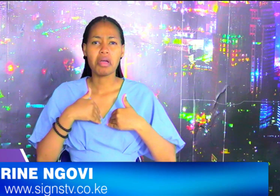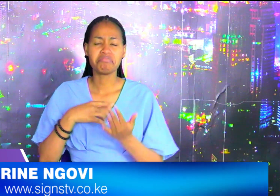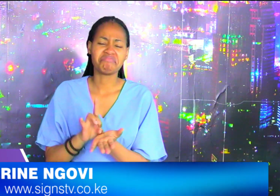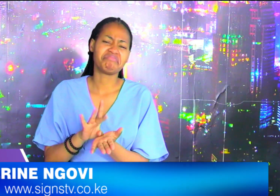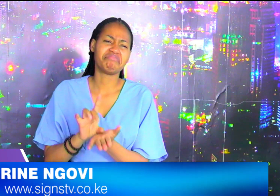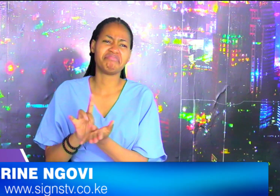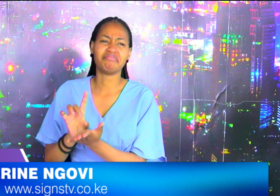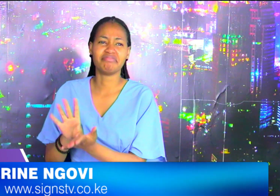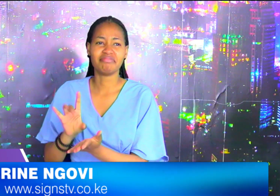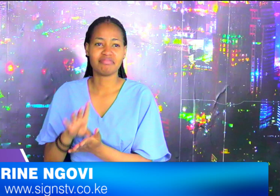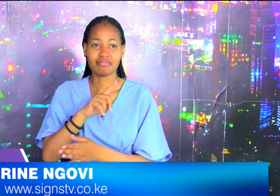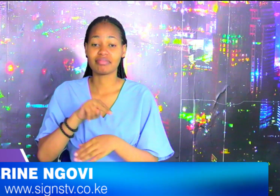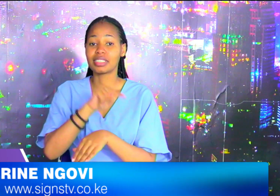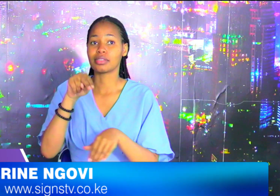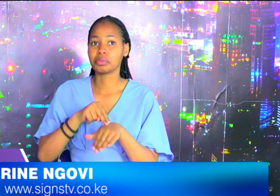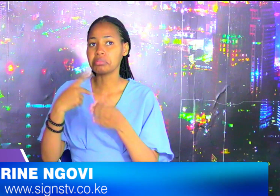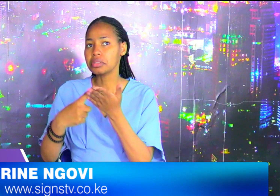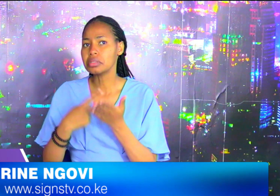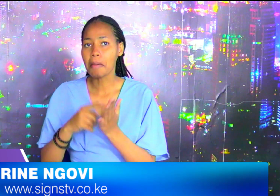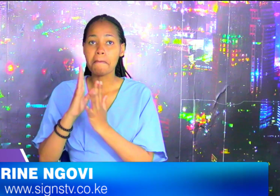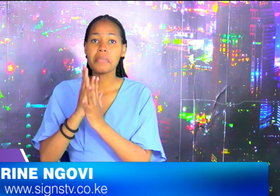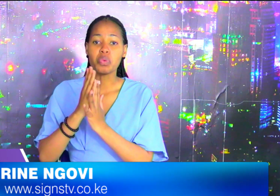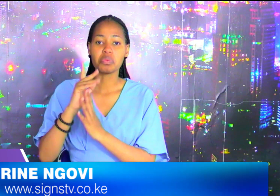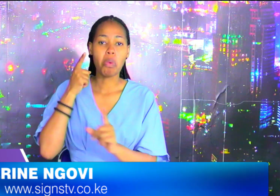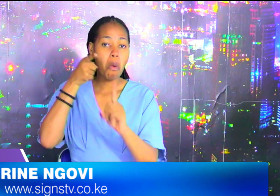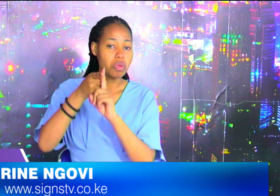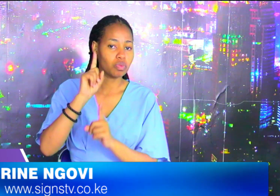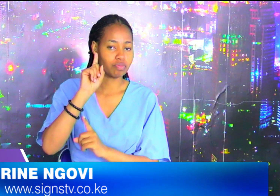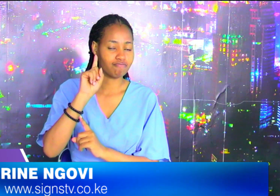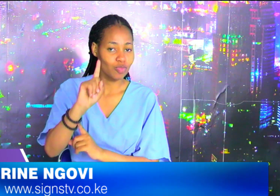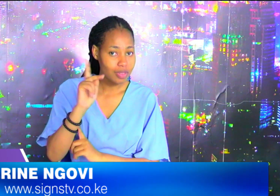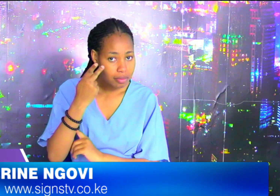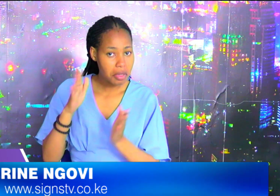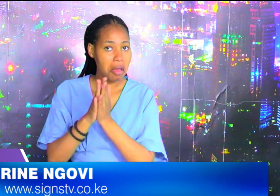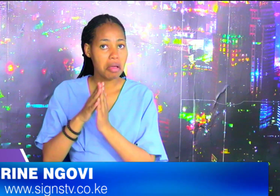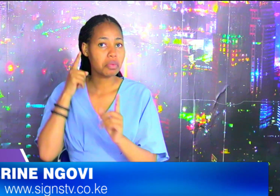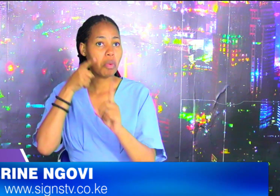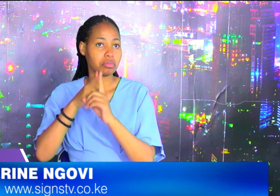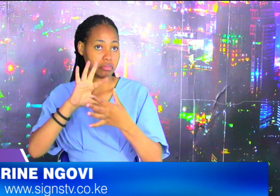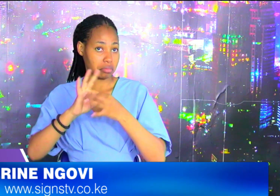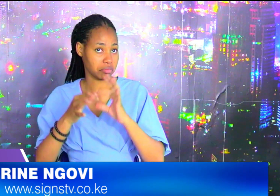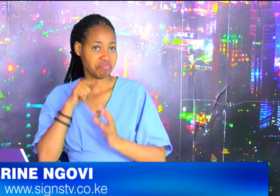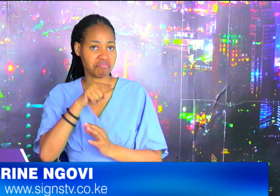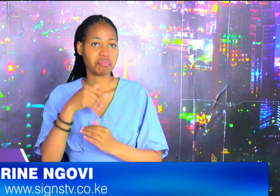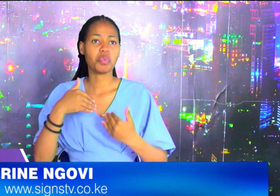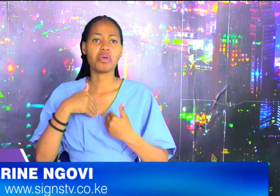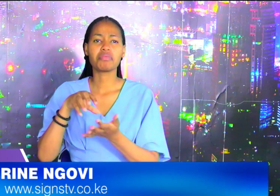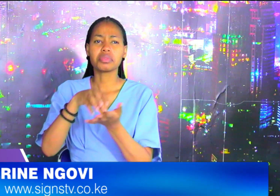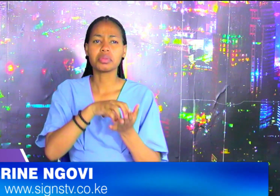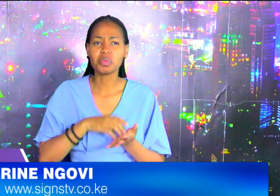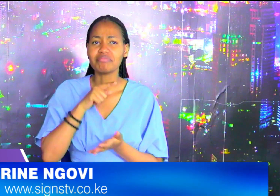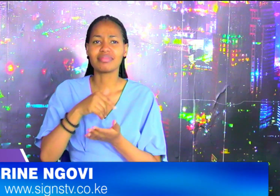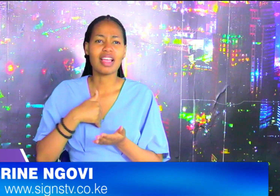Deputy President Rigathi Gachagua has dismissed the ongoing national dialogue between the Kenya Kwanza and